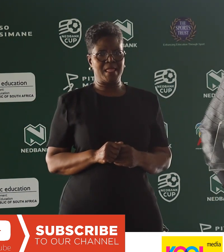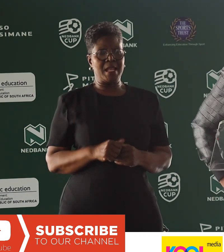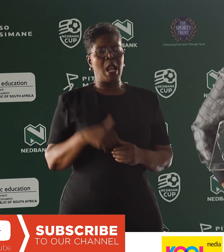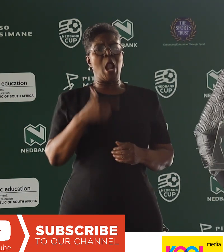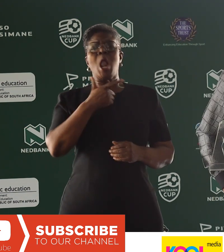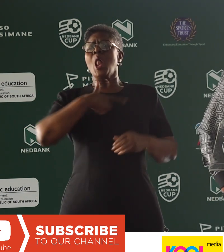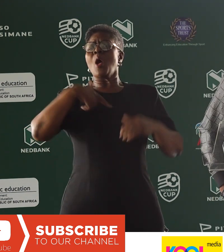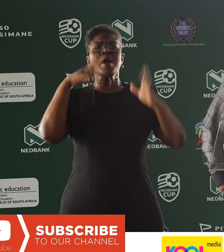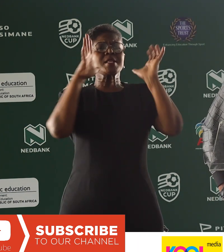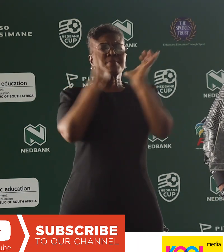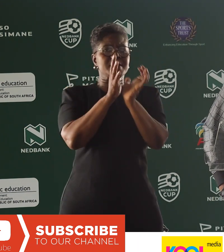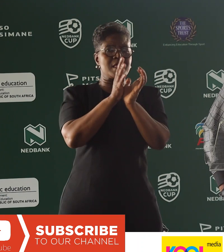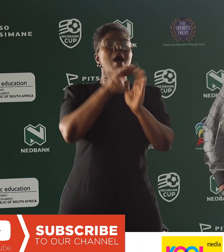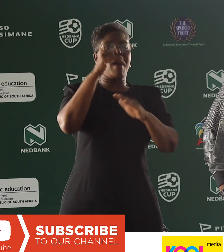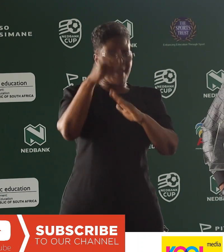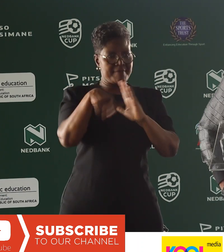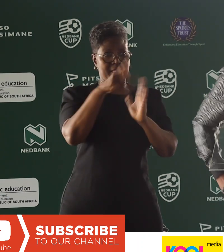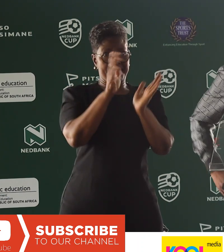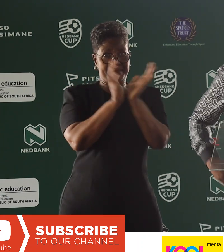followed by the meeting with the chairman.